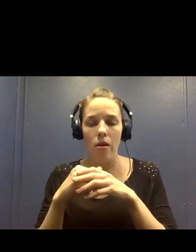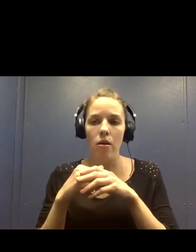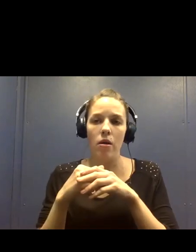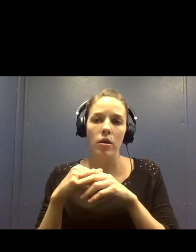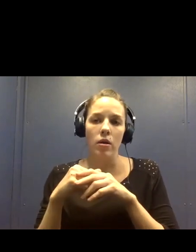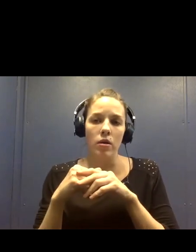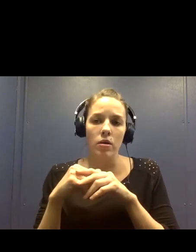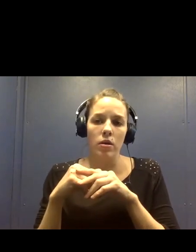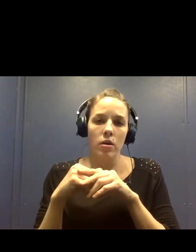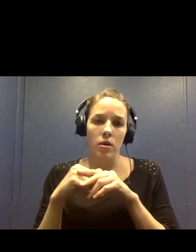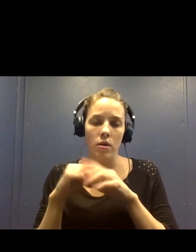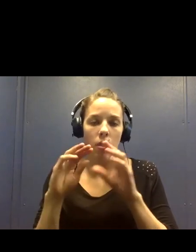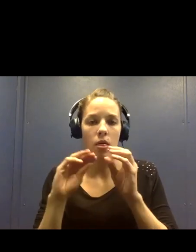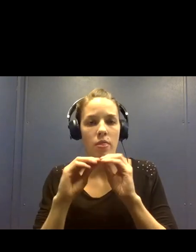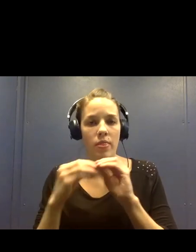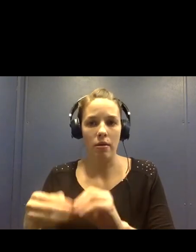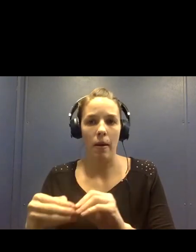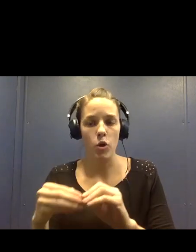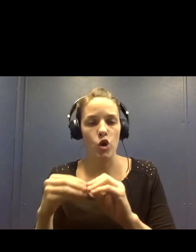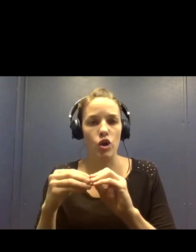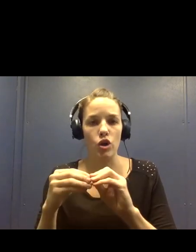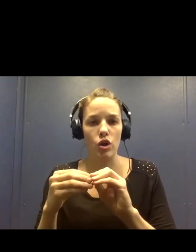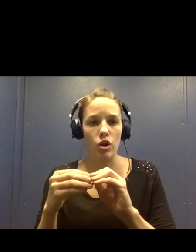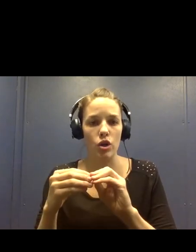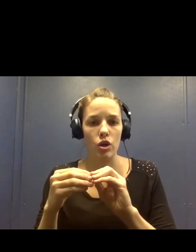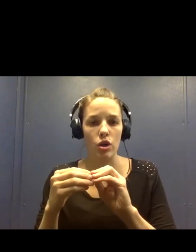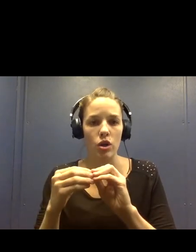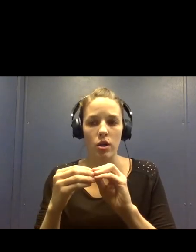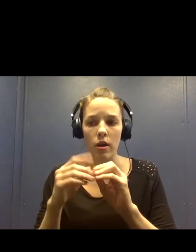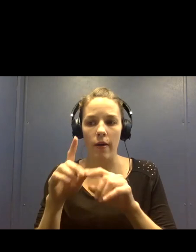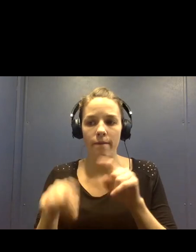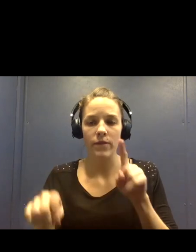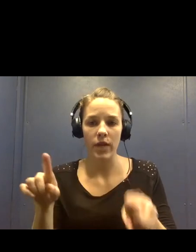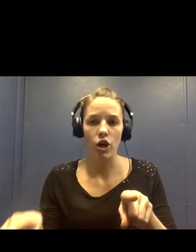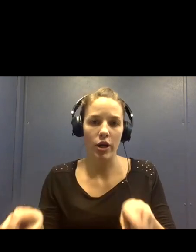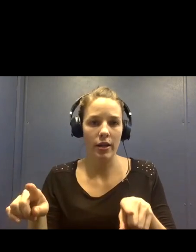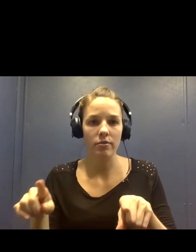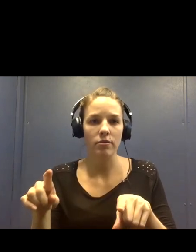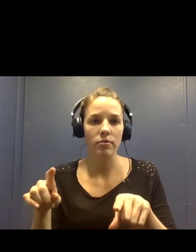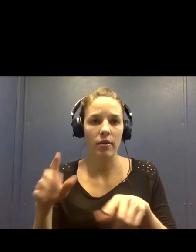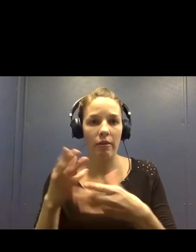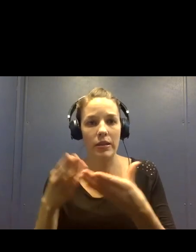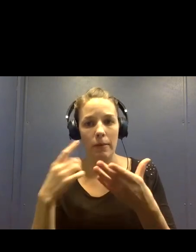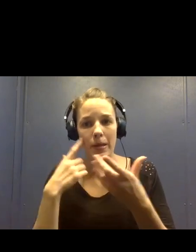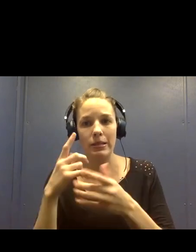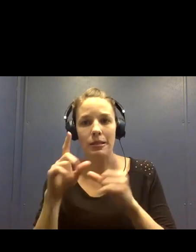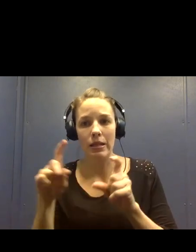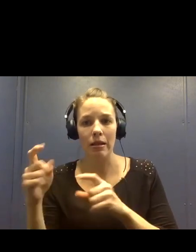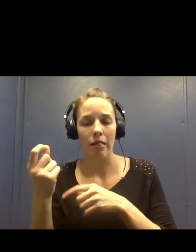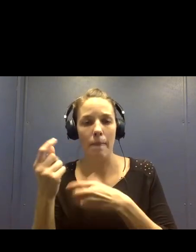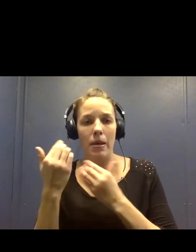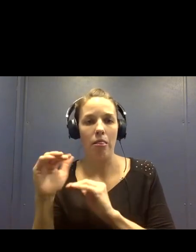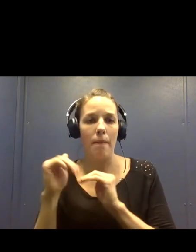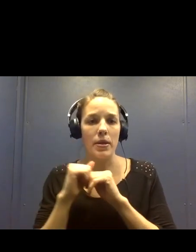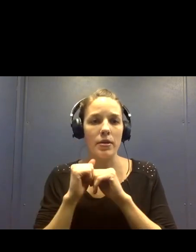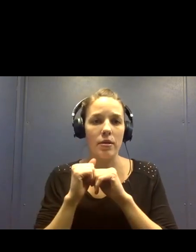and the number of variant strains that have been tested remains a little bit limited